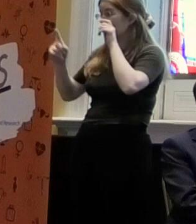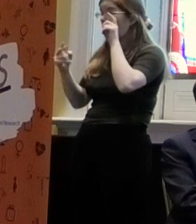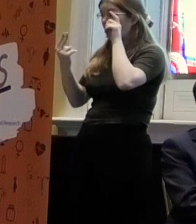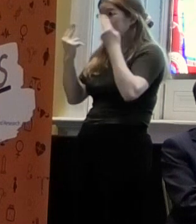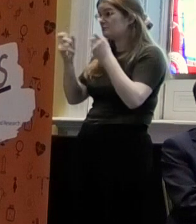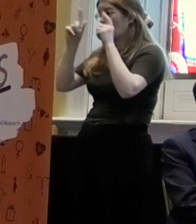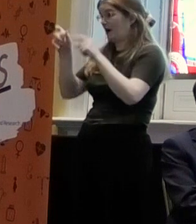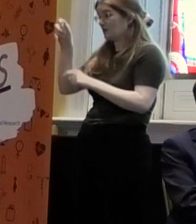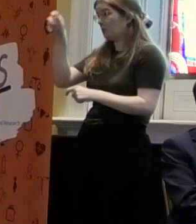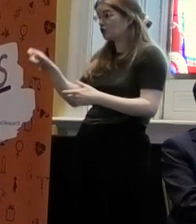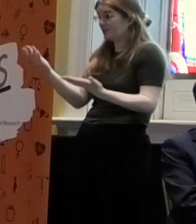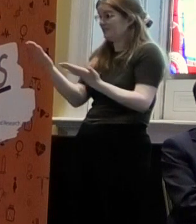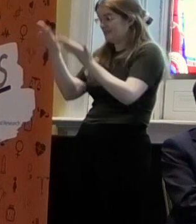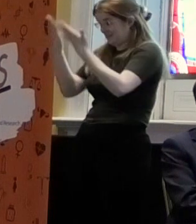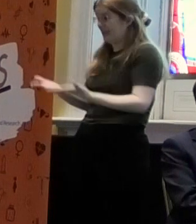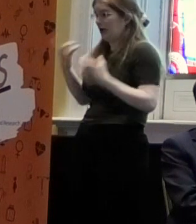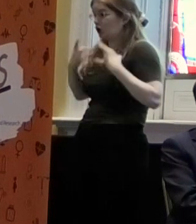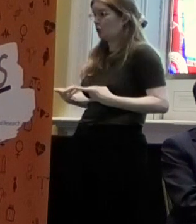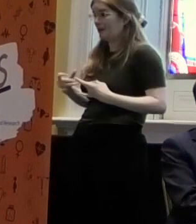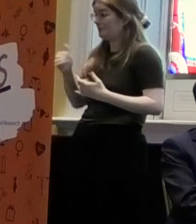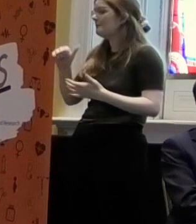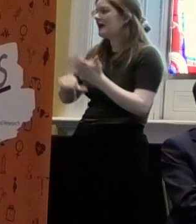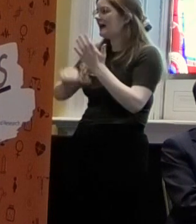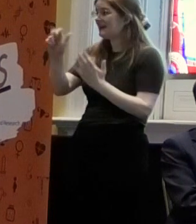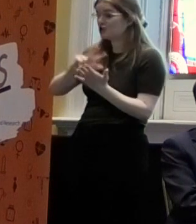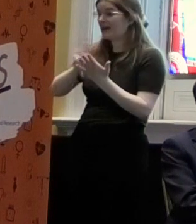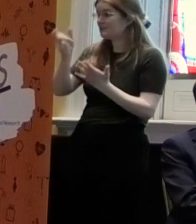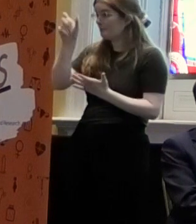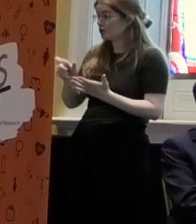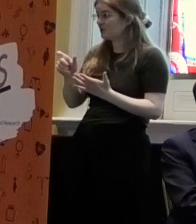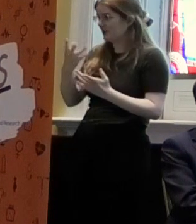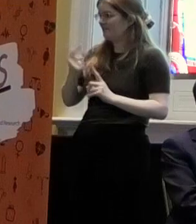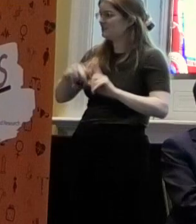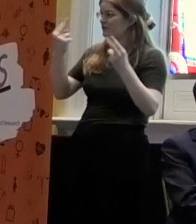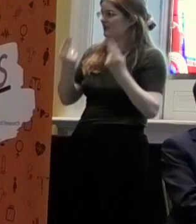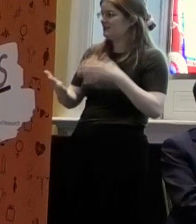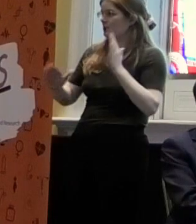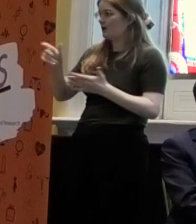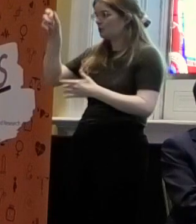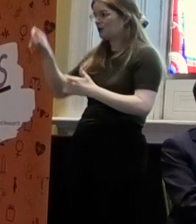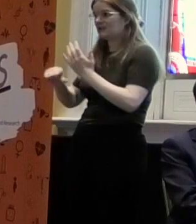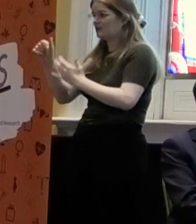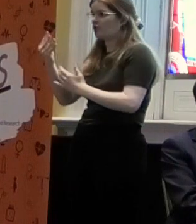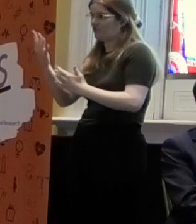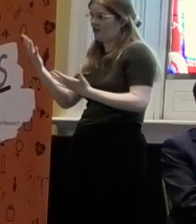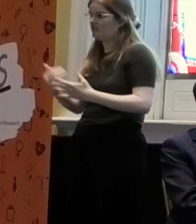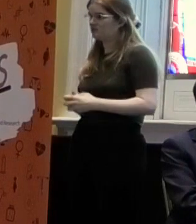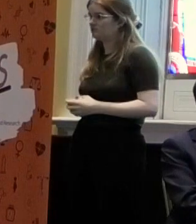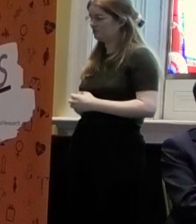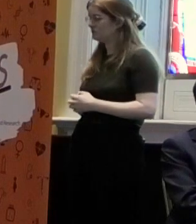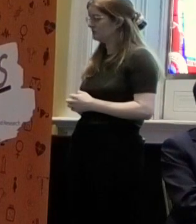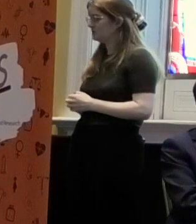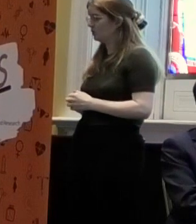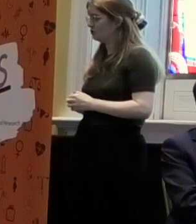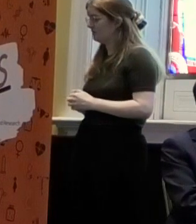as, you know, a person of 18 is going to have different needs to a person of 45, Sure. 48,